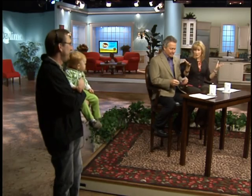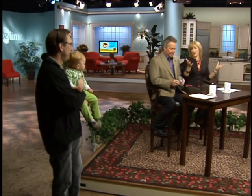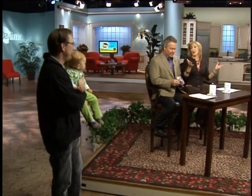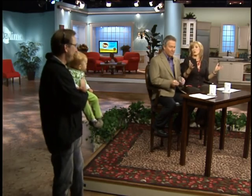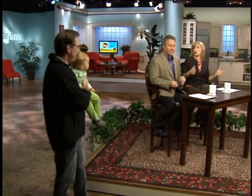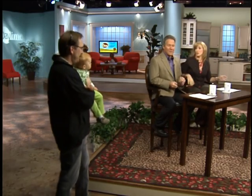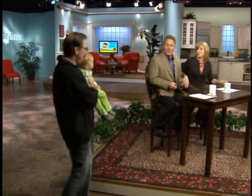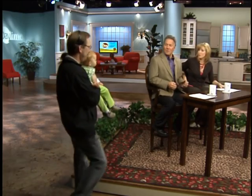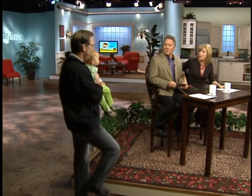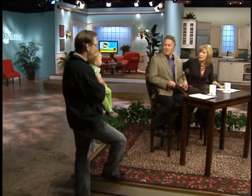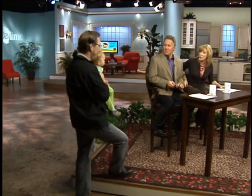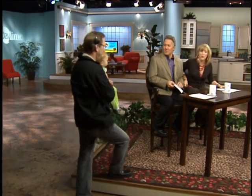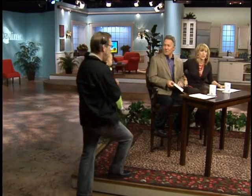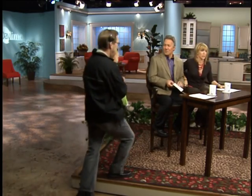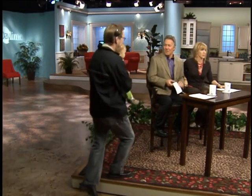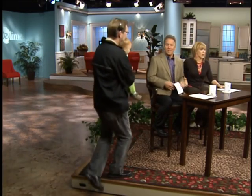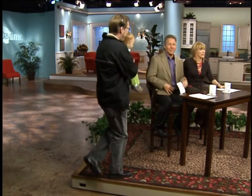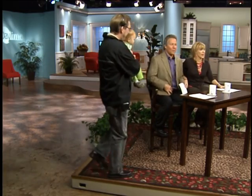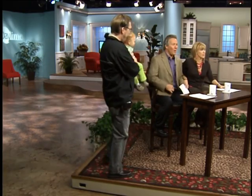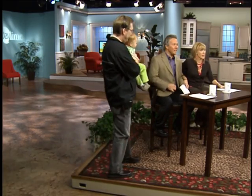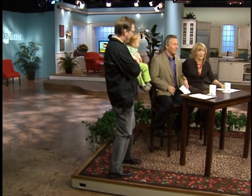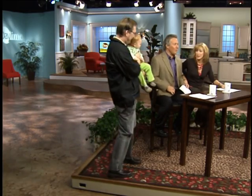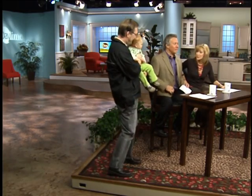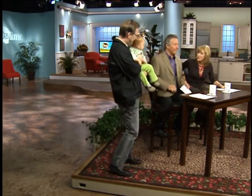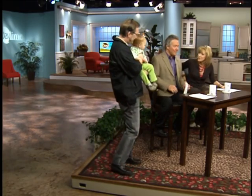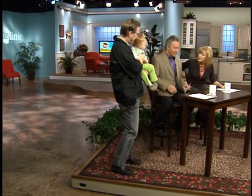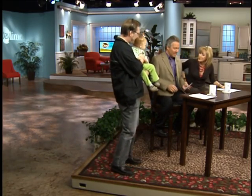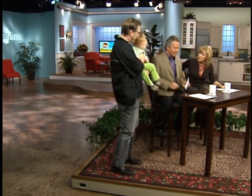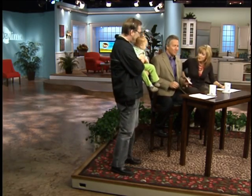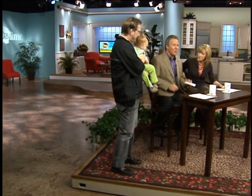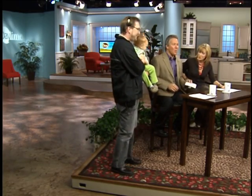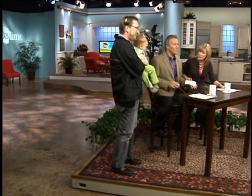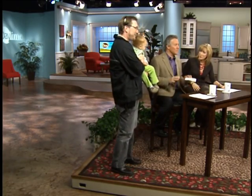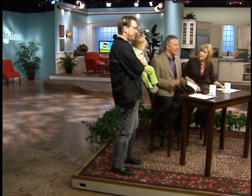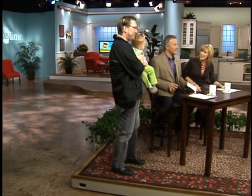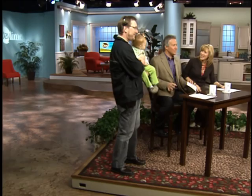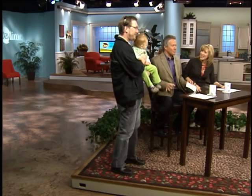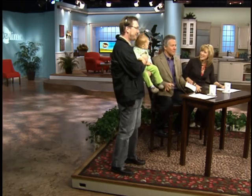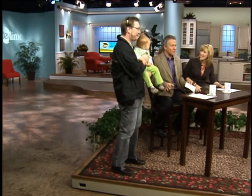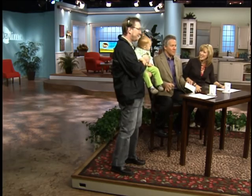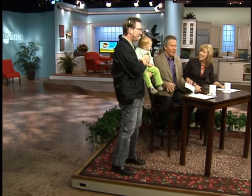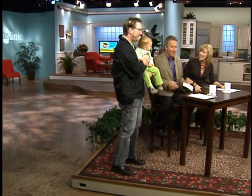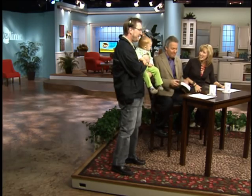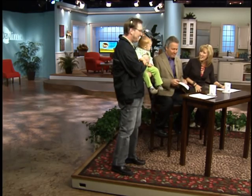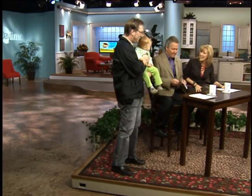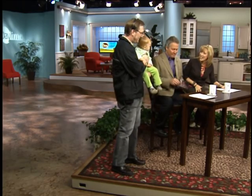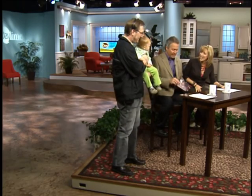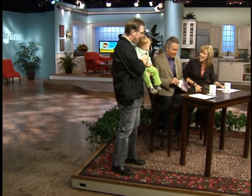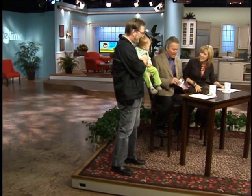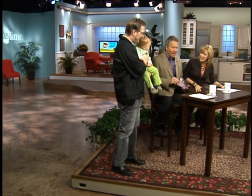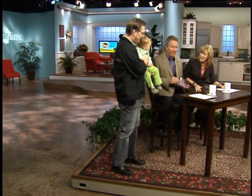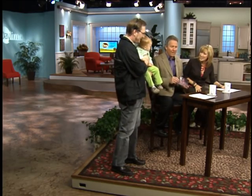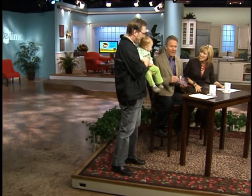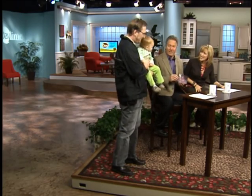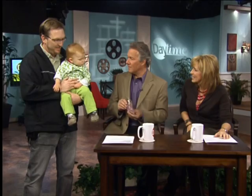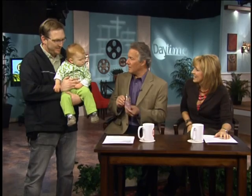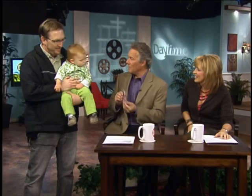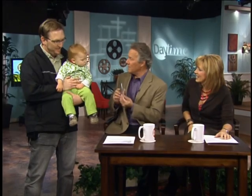language proficient, unlike me. Quite a language. I'm going to show Dana the picture of Gabrielle. And what is